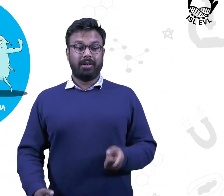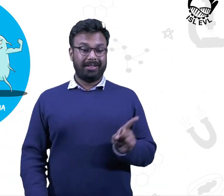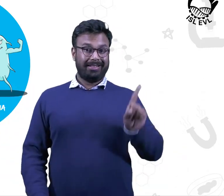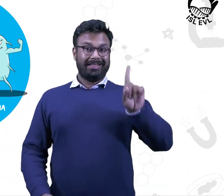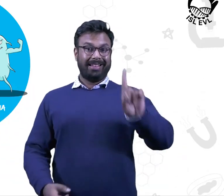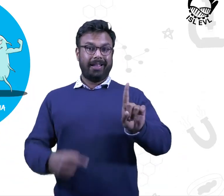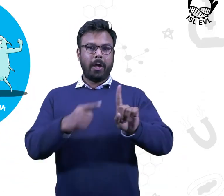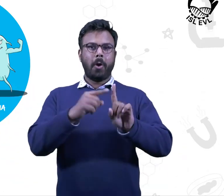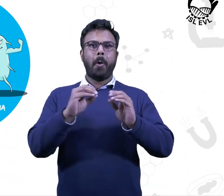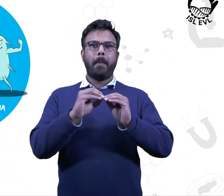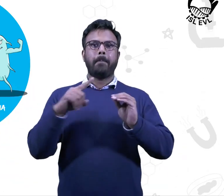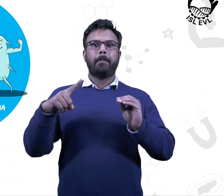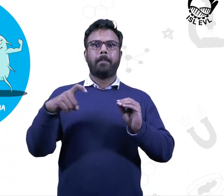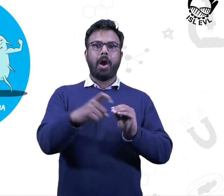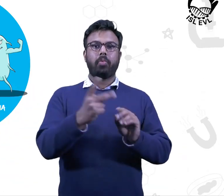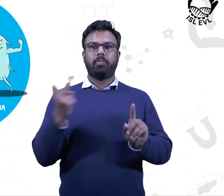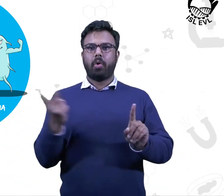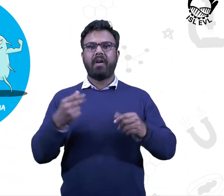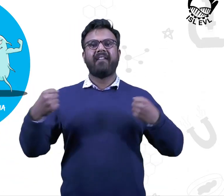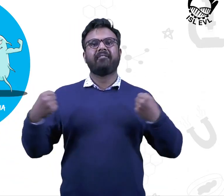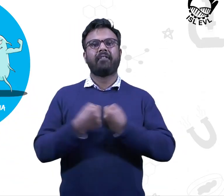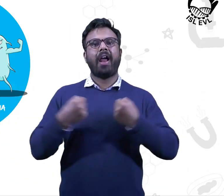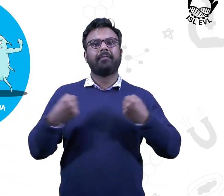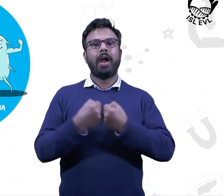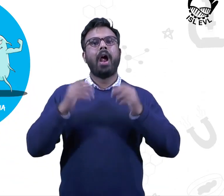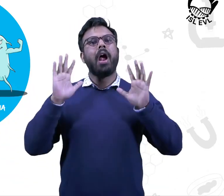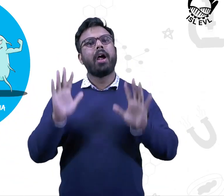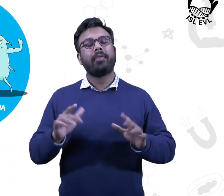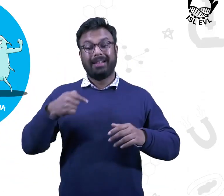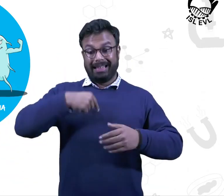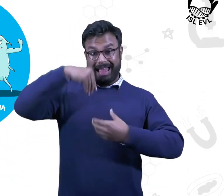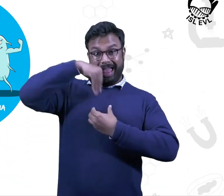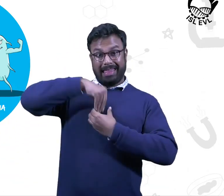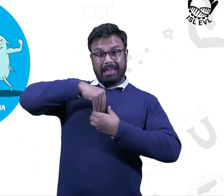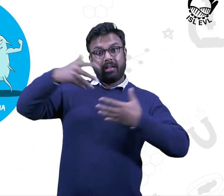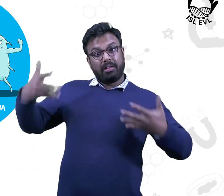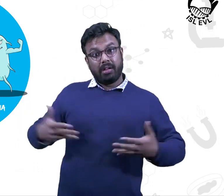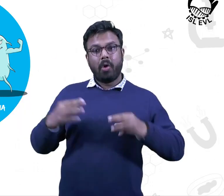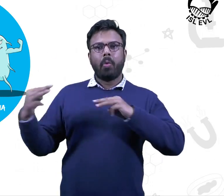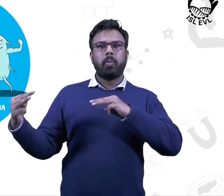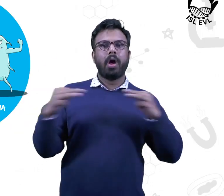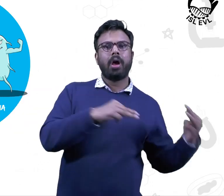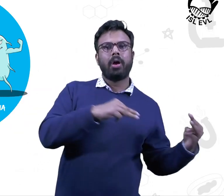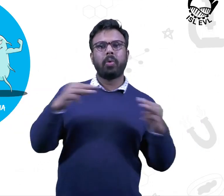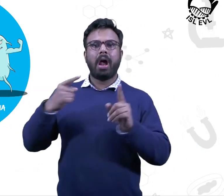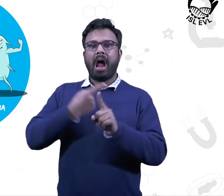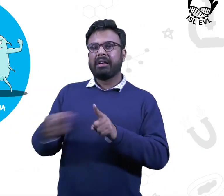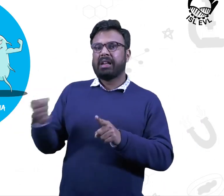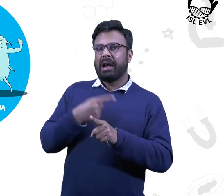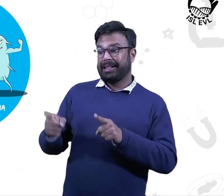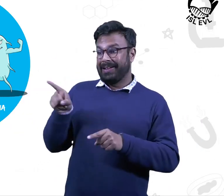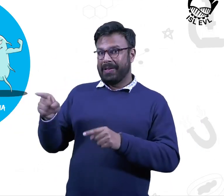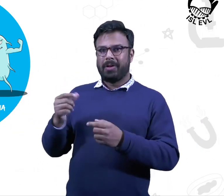We know that bacteria and antibiotics are enemies. They're always in a state of war.